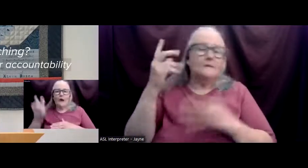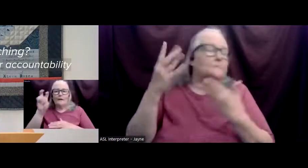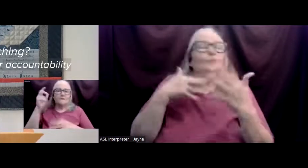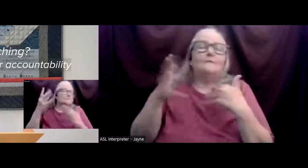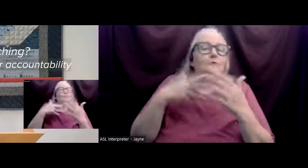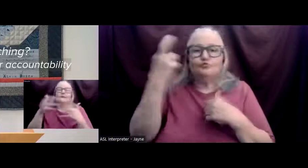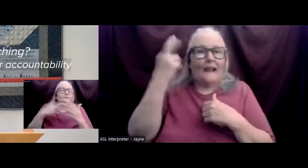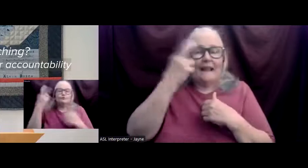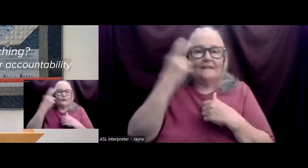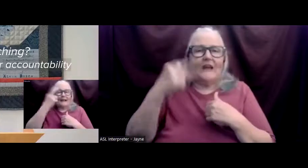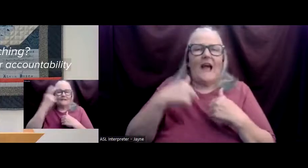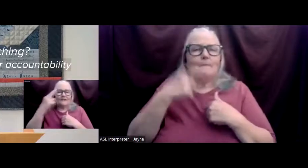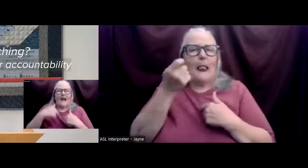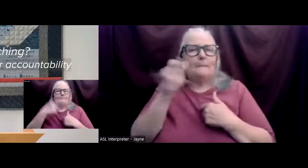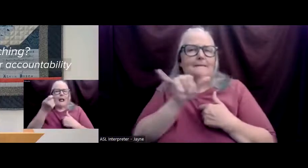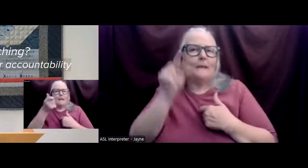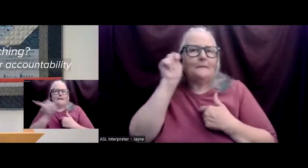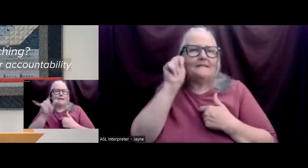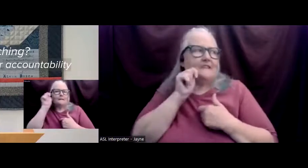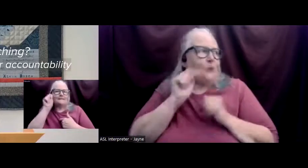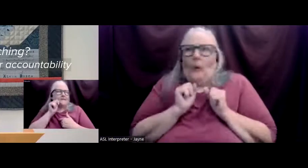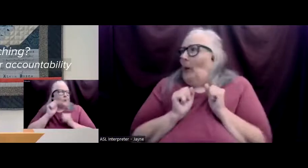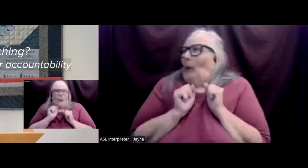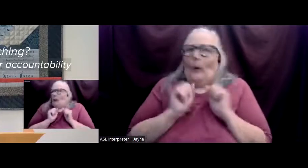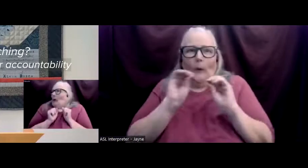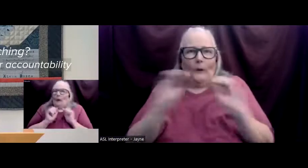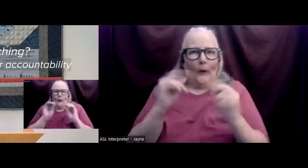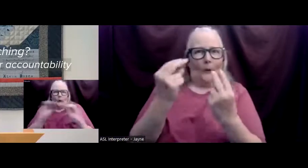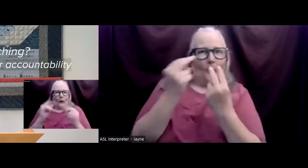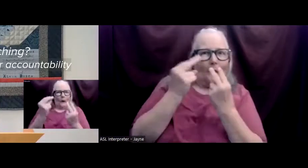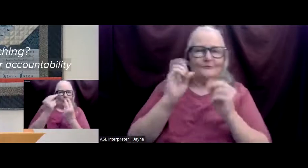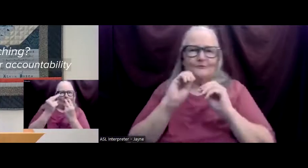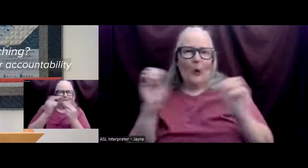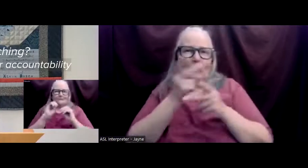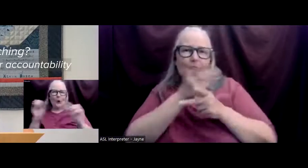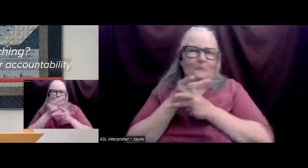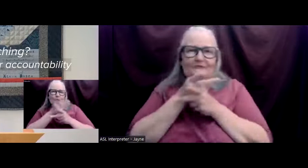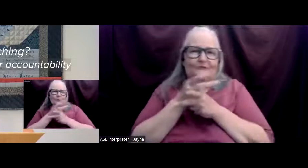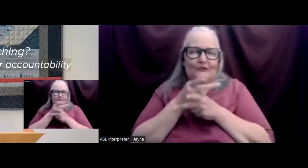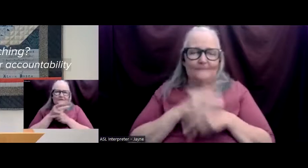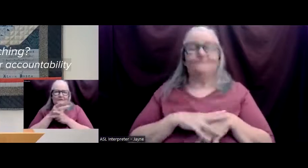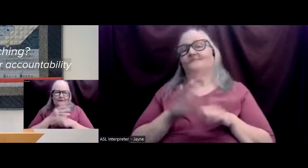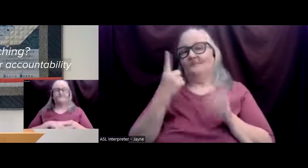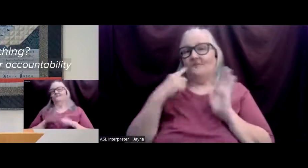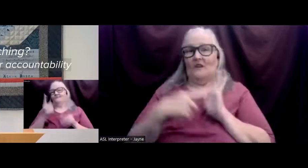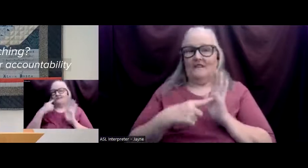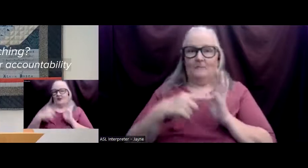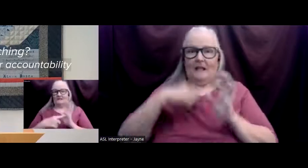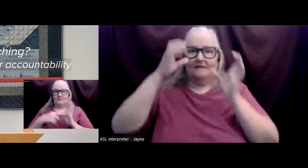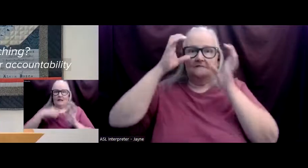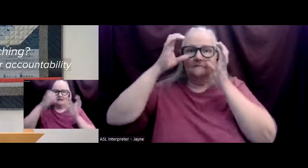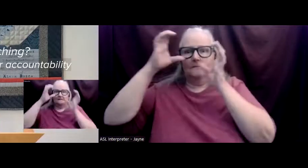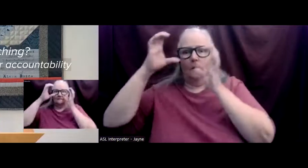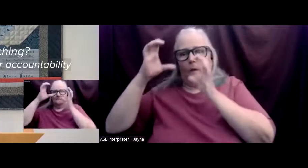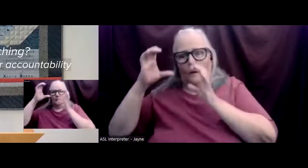little like a teenager who is psyched to be unsupervised. For starters, I stay up way too